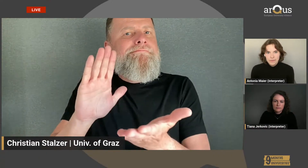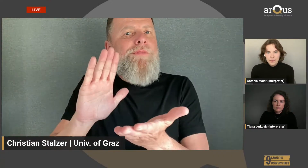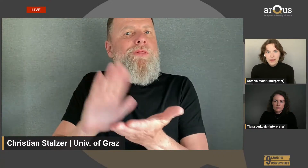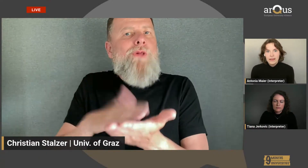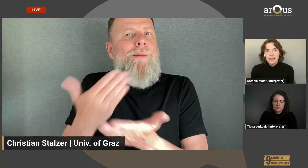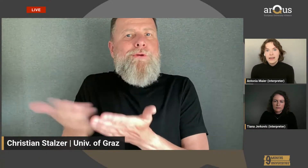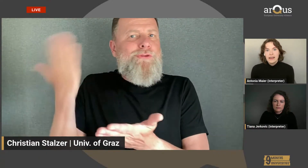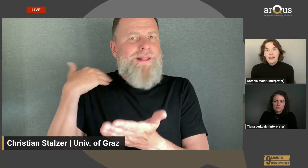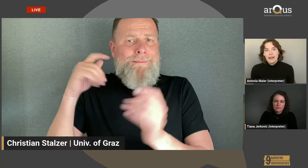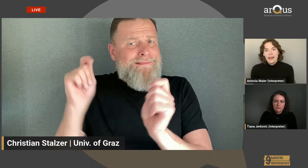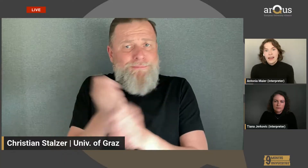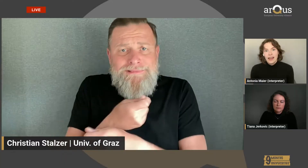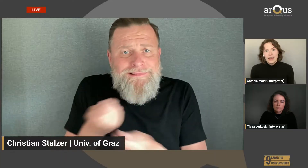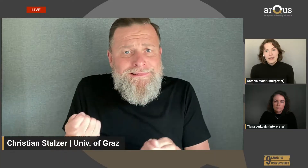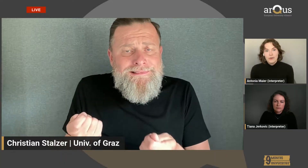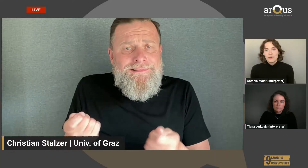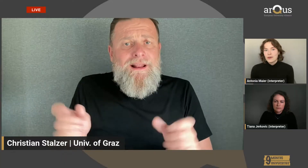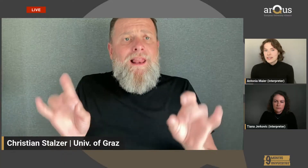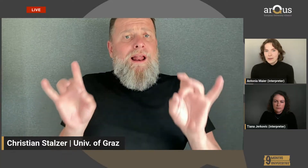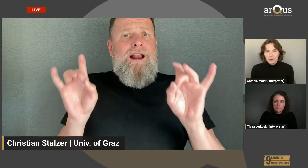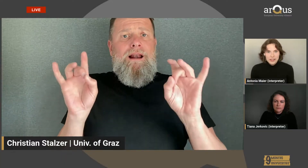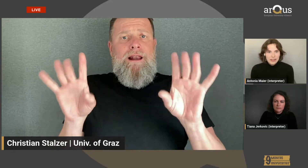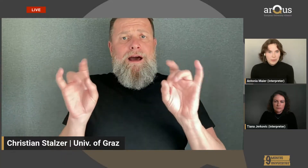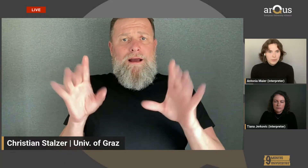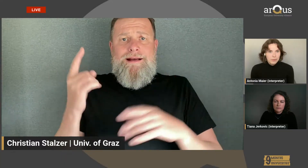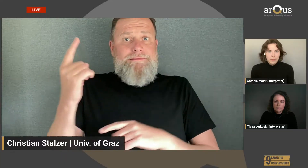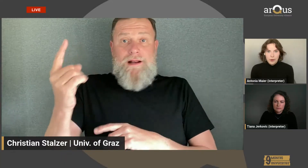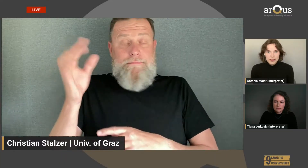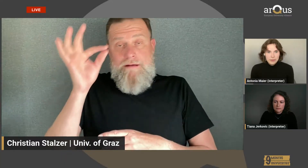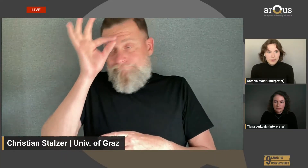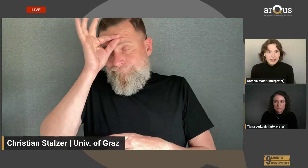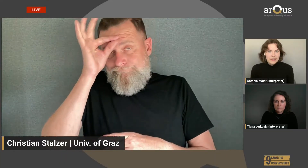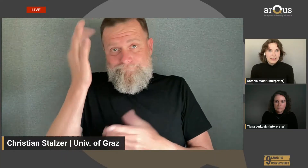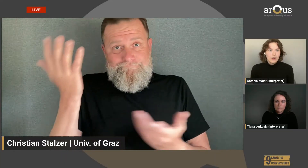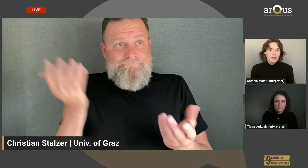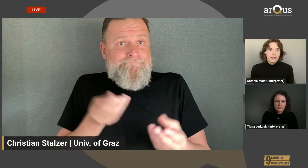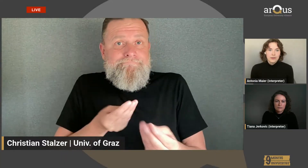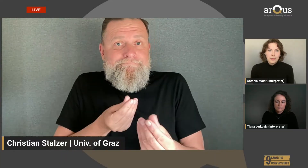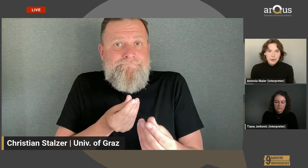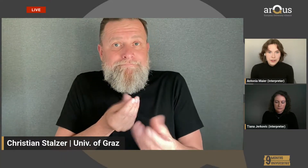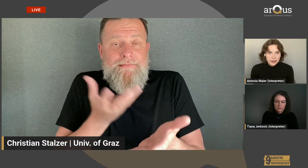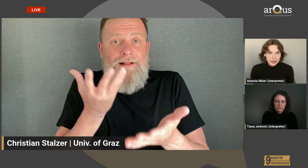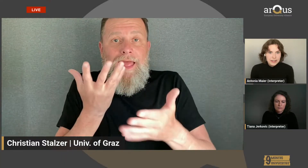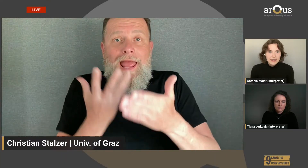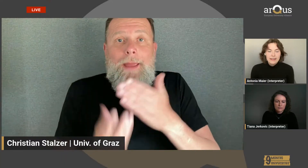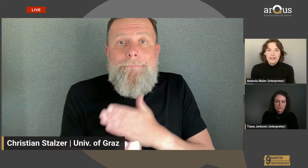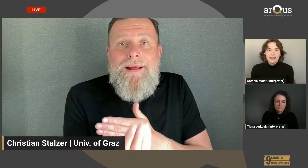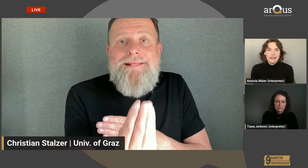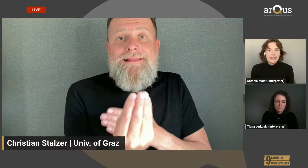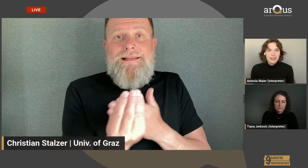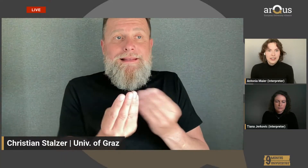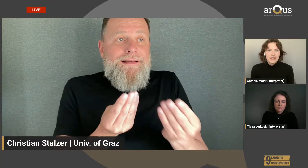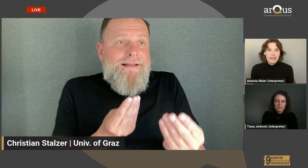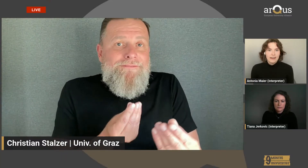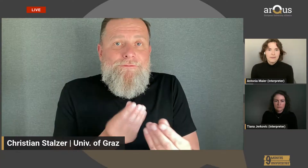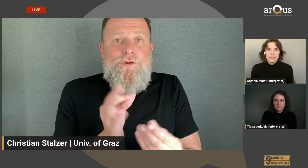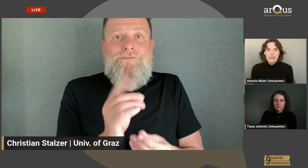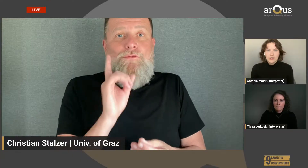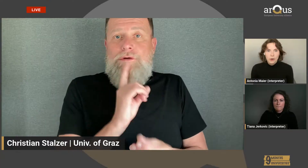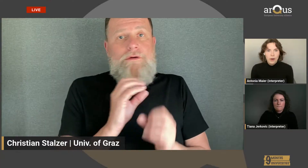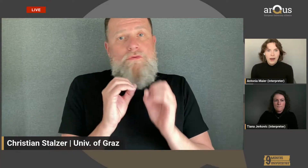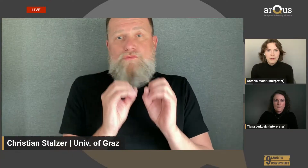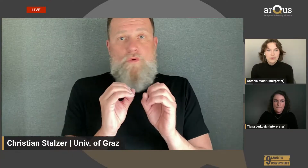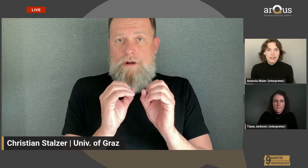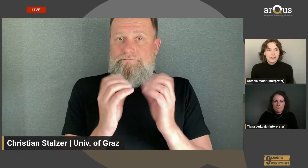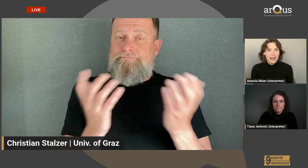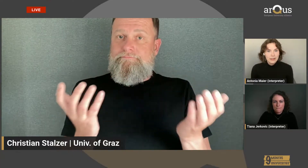language. And of course, there wasn't a possibility of interpreters. The teaching staff didn't